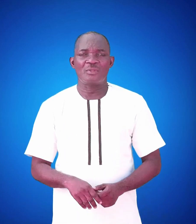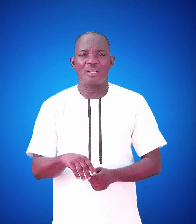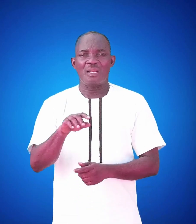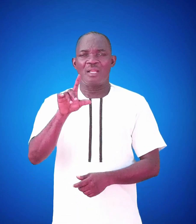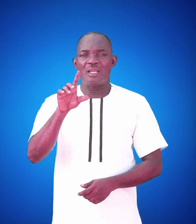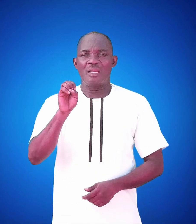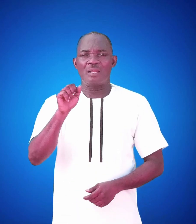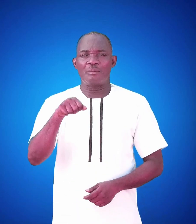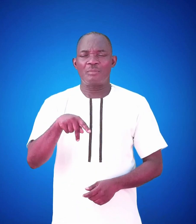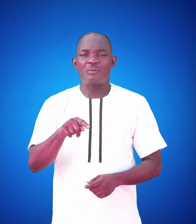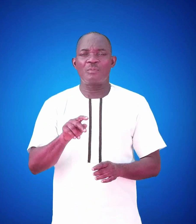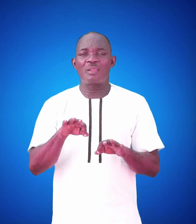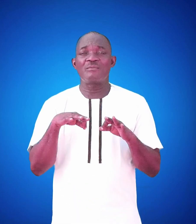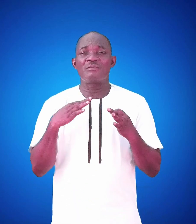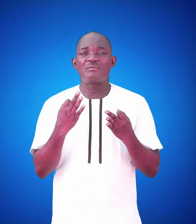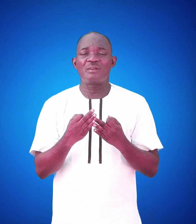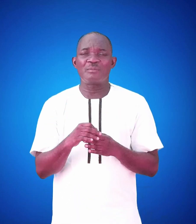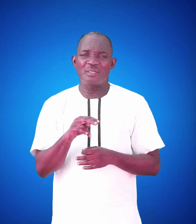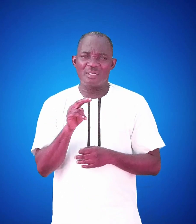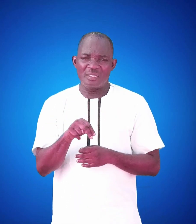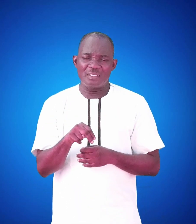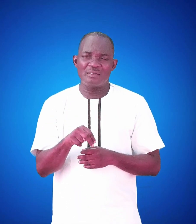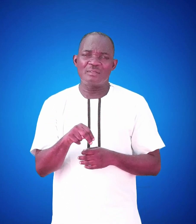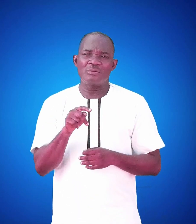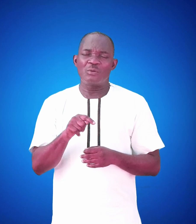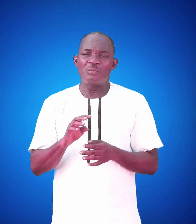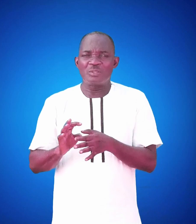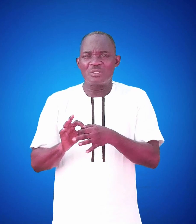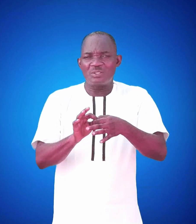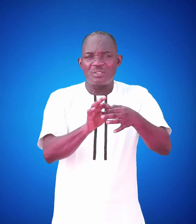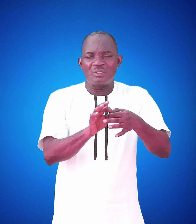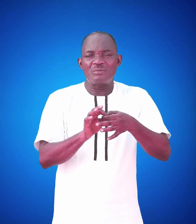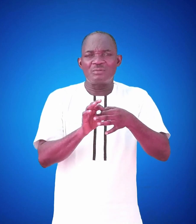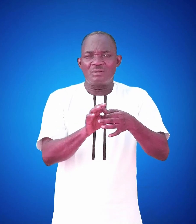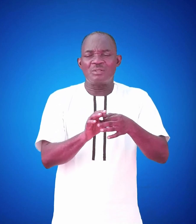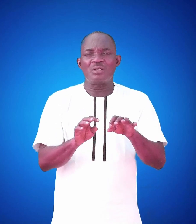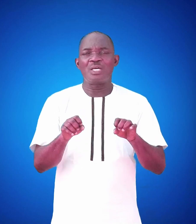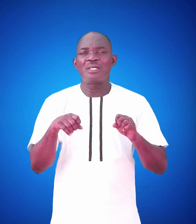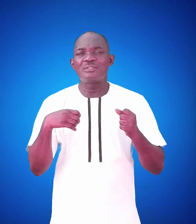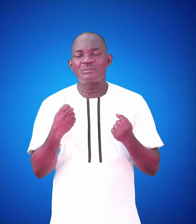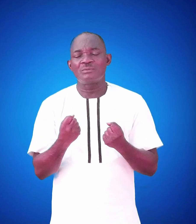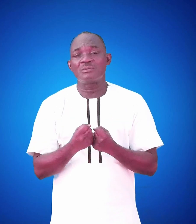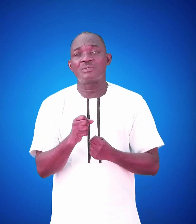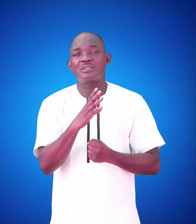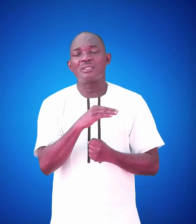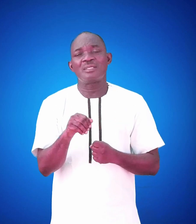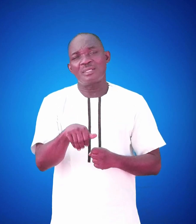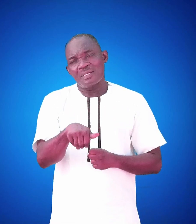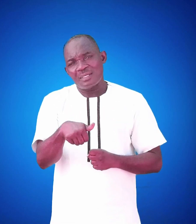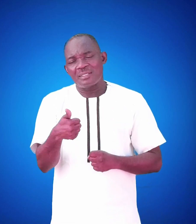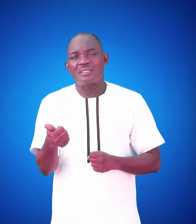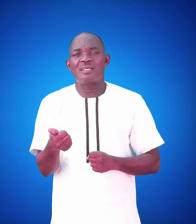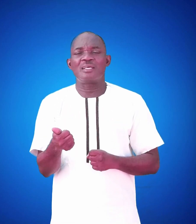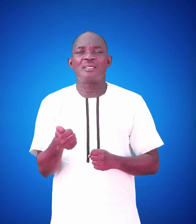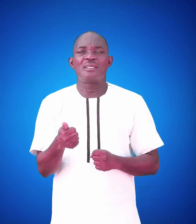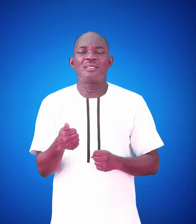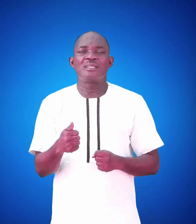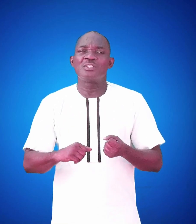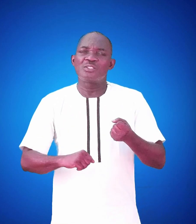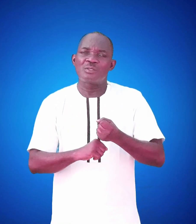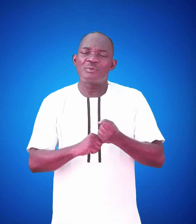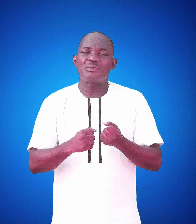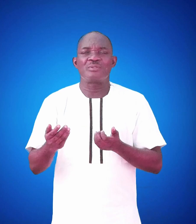LEAP households need to be linked to social and other